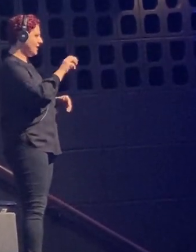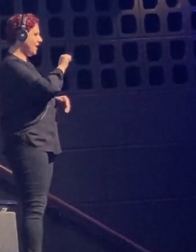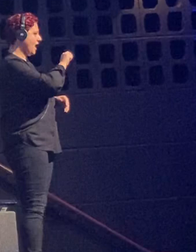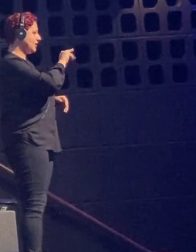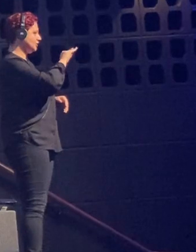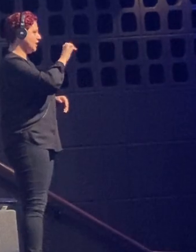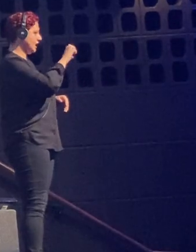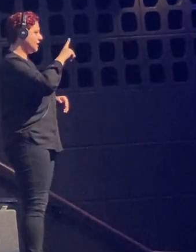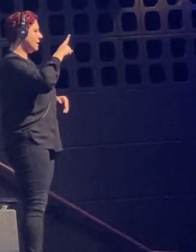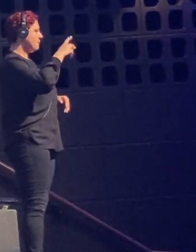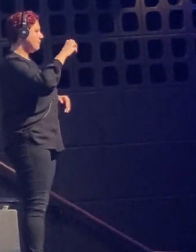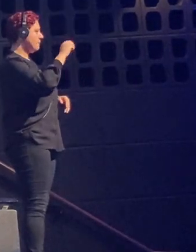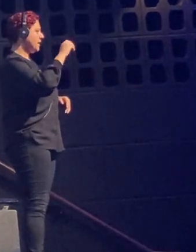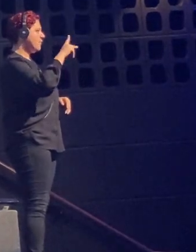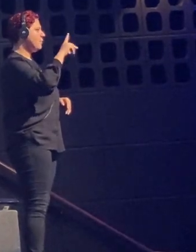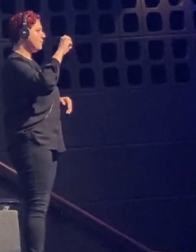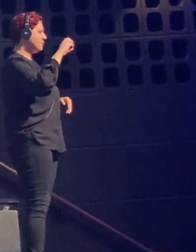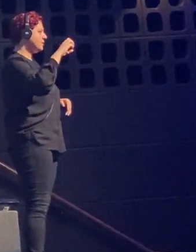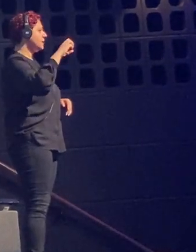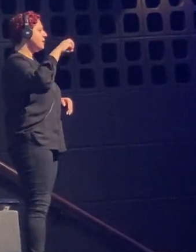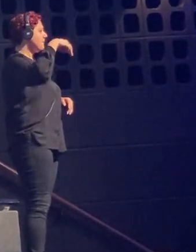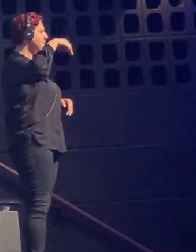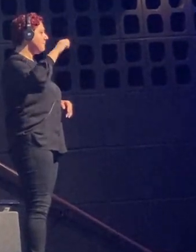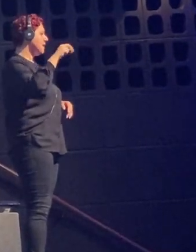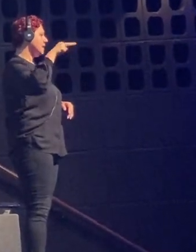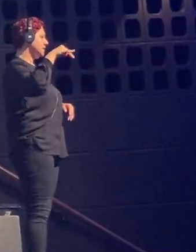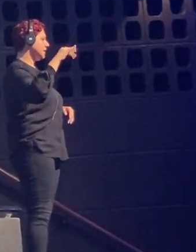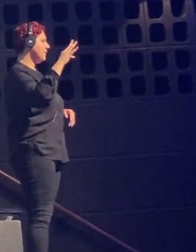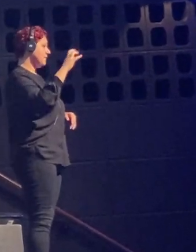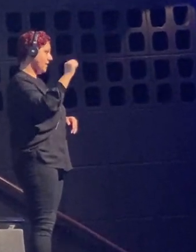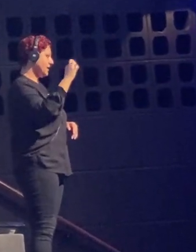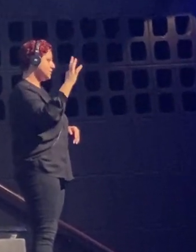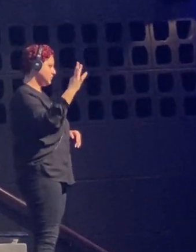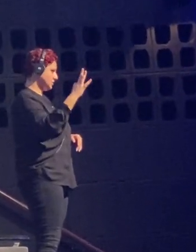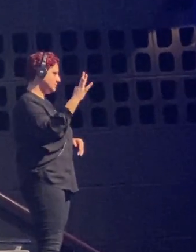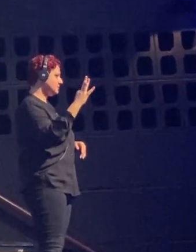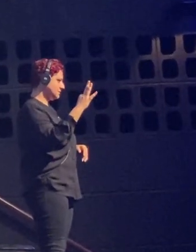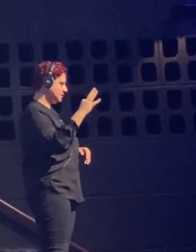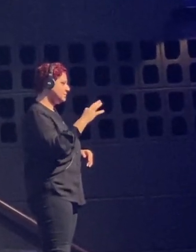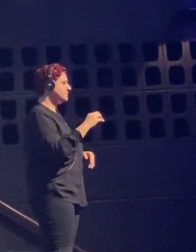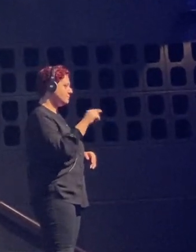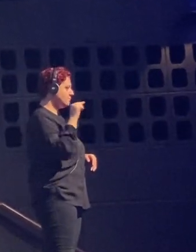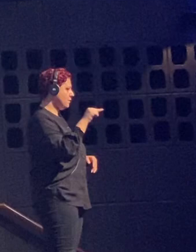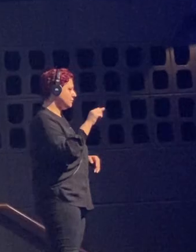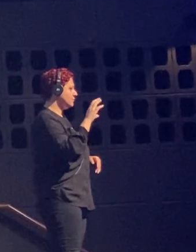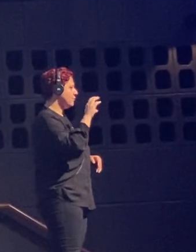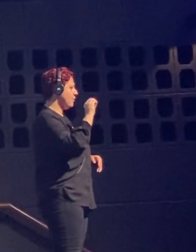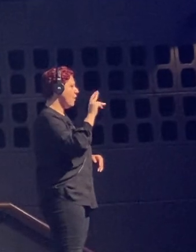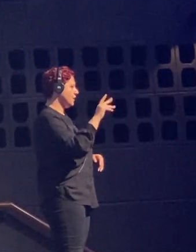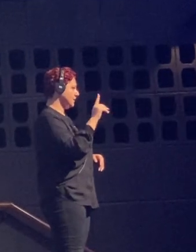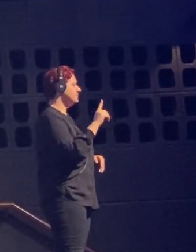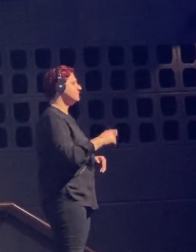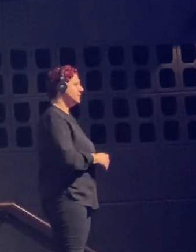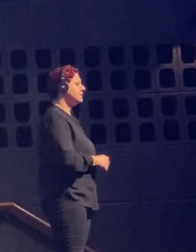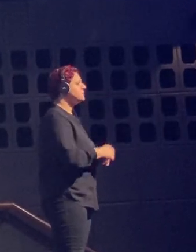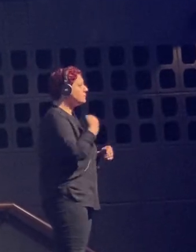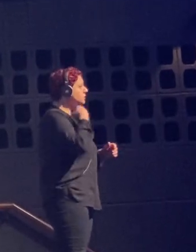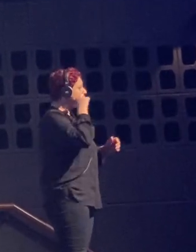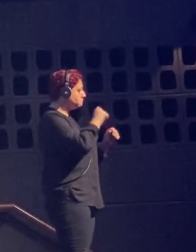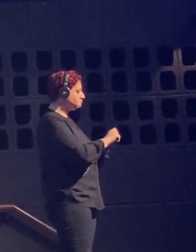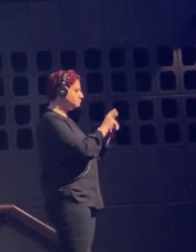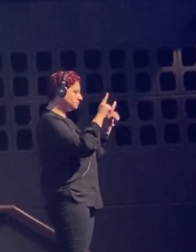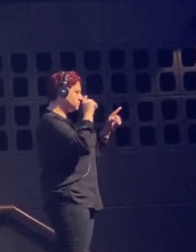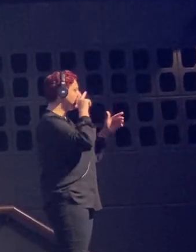tied the Agile People principles to these pillars. So go and have a look if you're interested in why we do what we